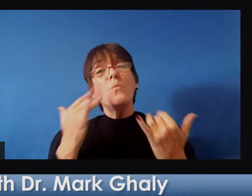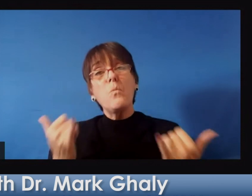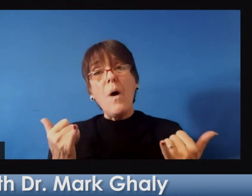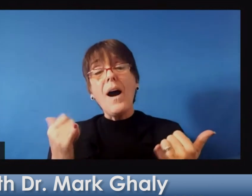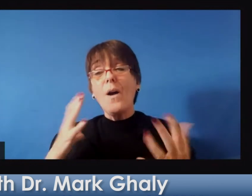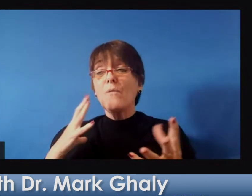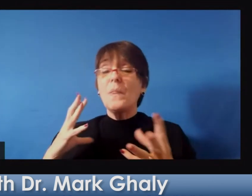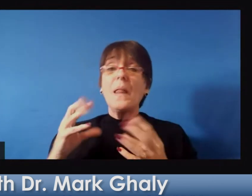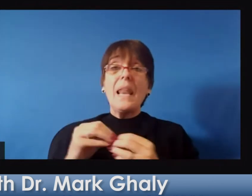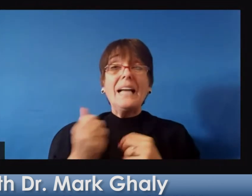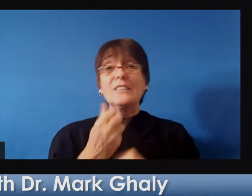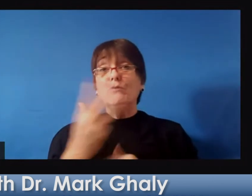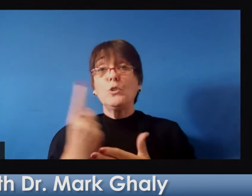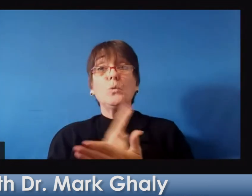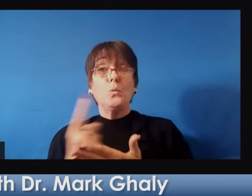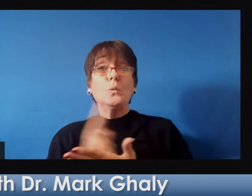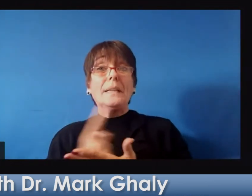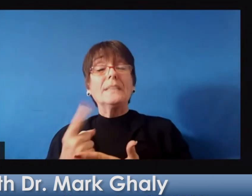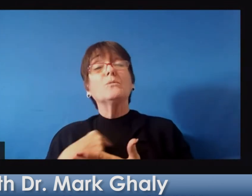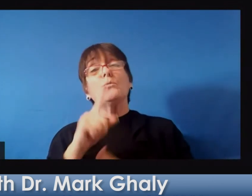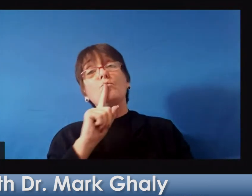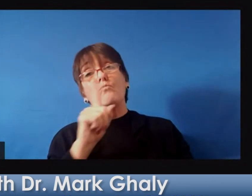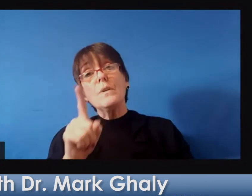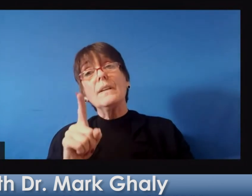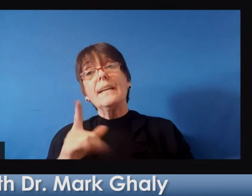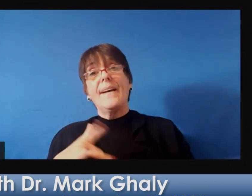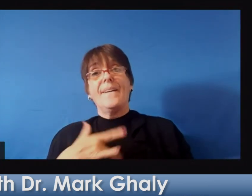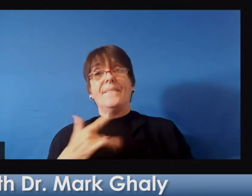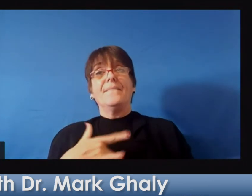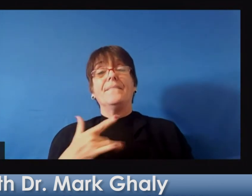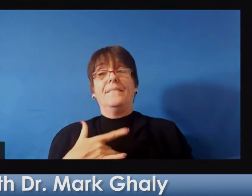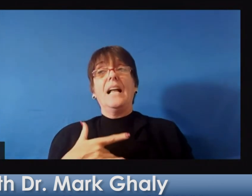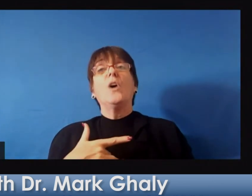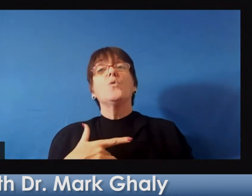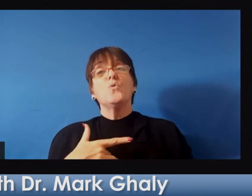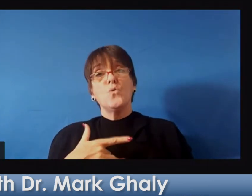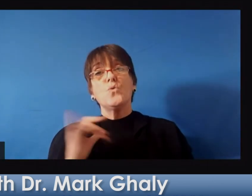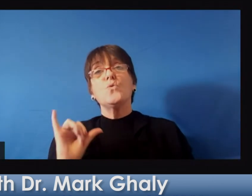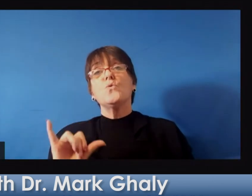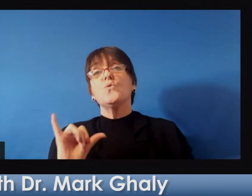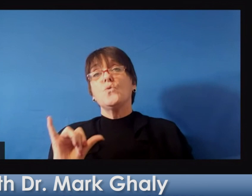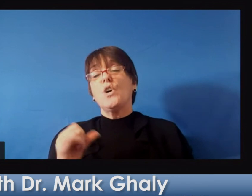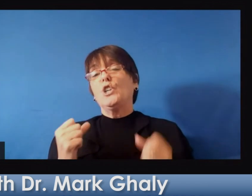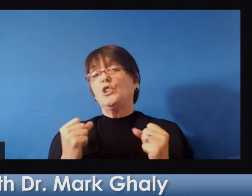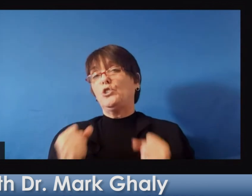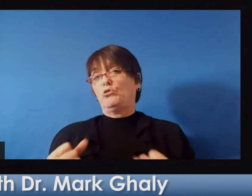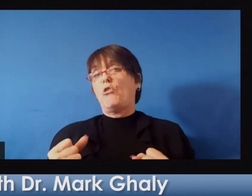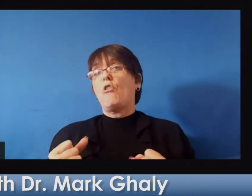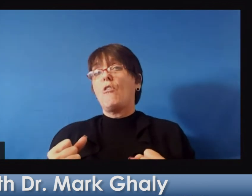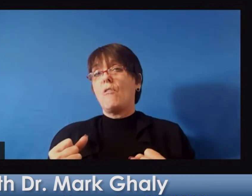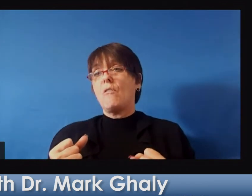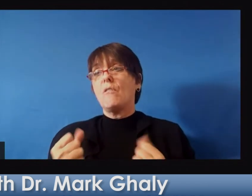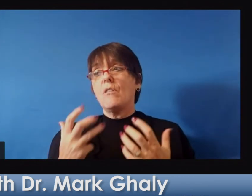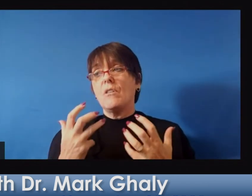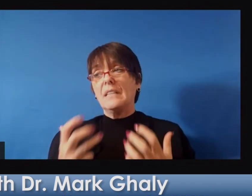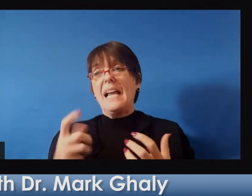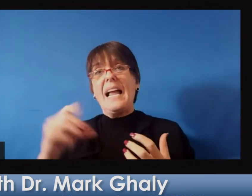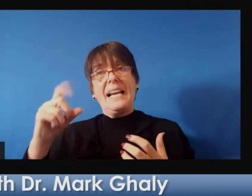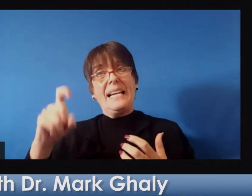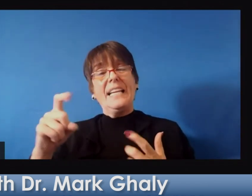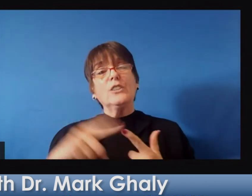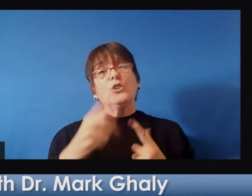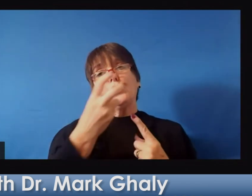the last few weeks, we really have felt a strong desire and need to transition